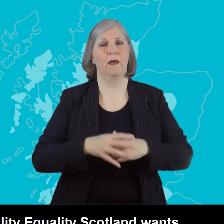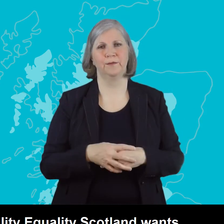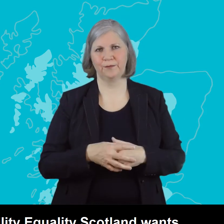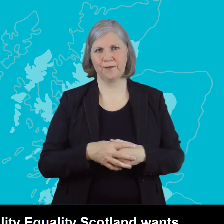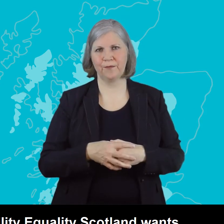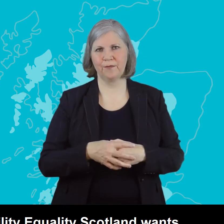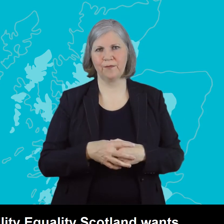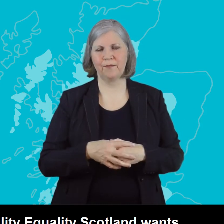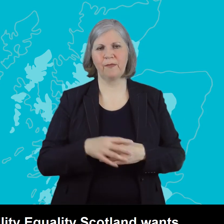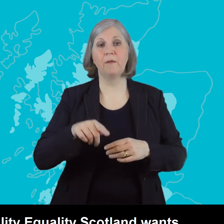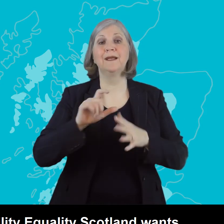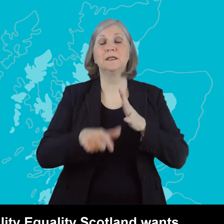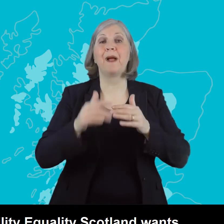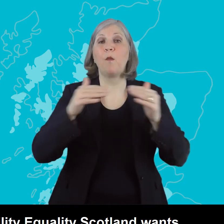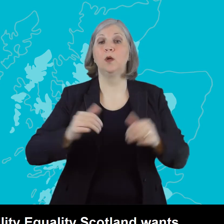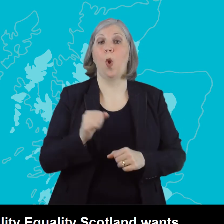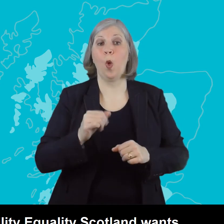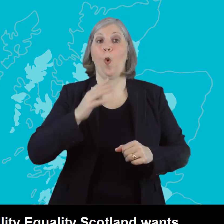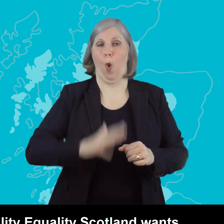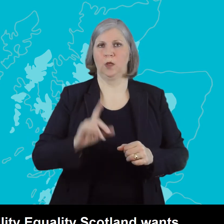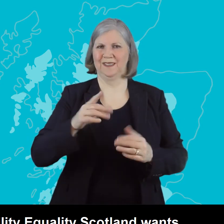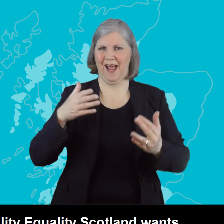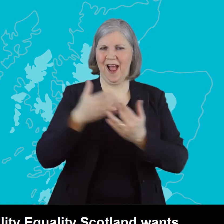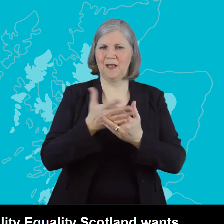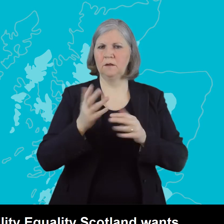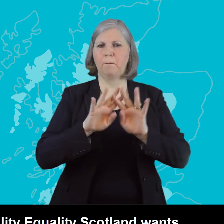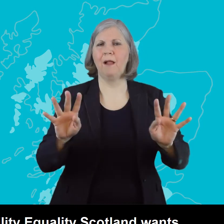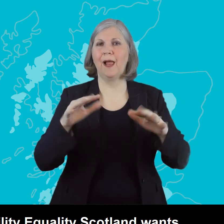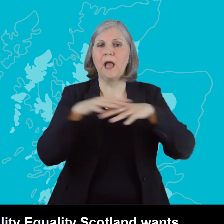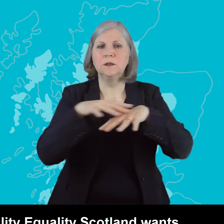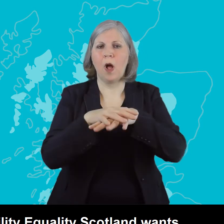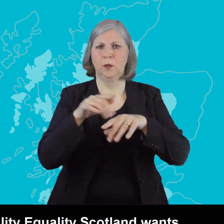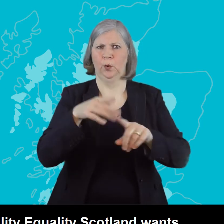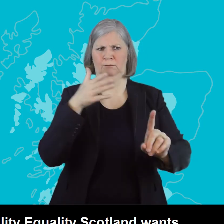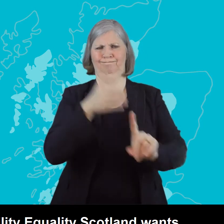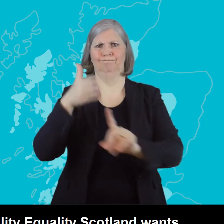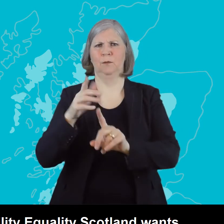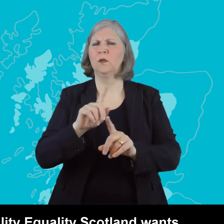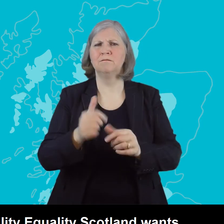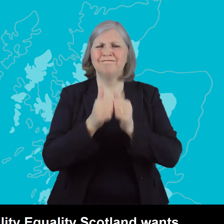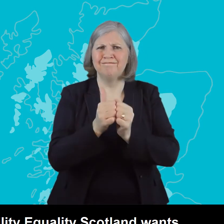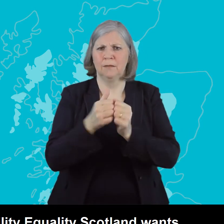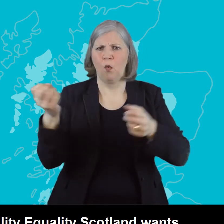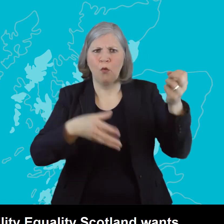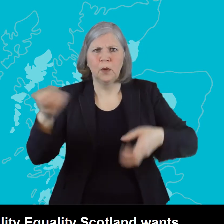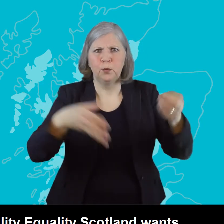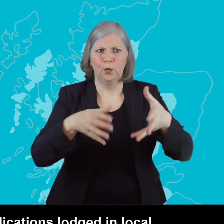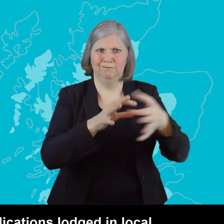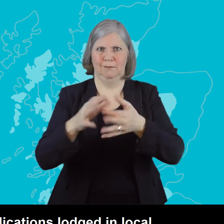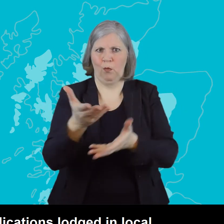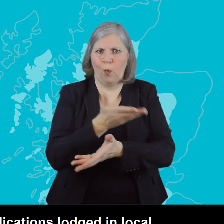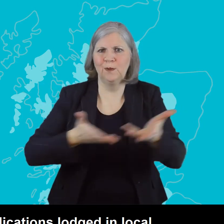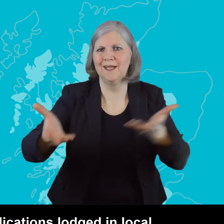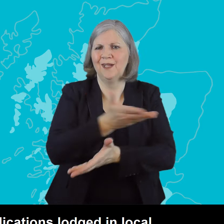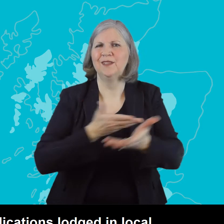Five. Support for access panels. Disability Equality Scotland wants the Access Panel Network to be recognised as valuable